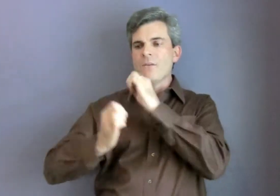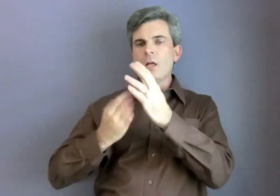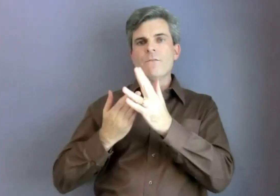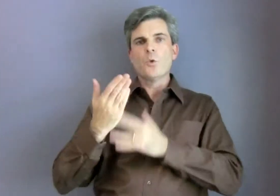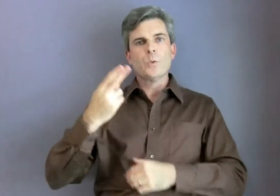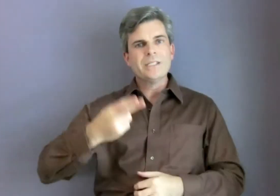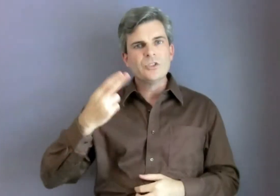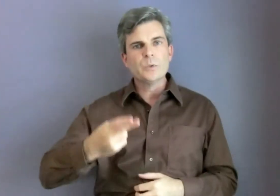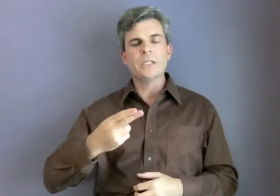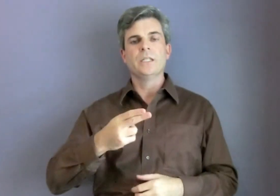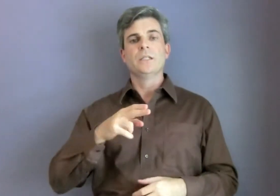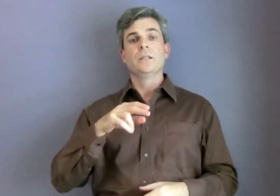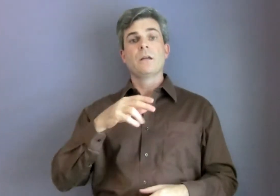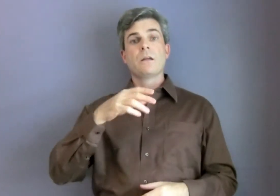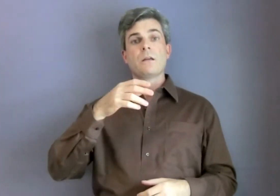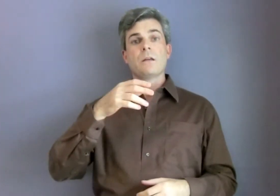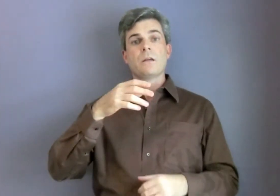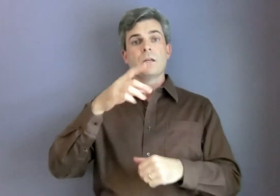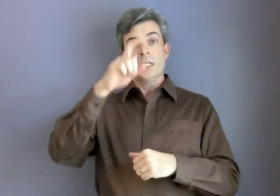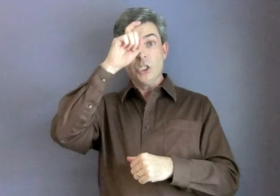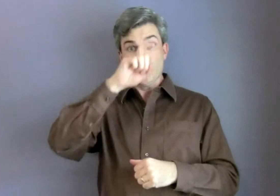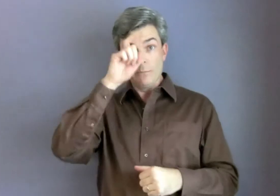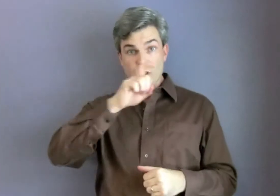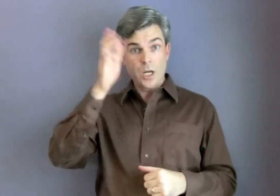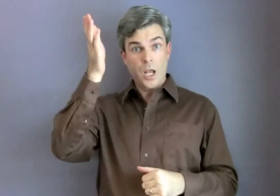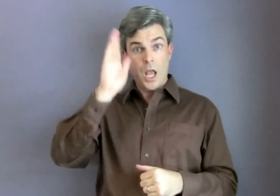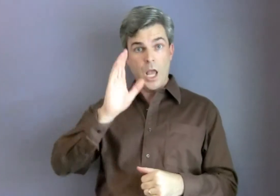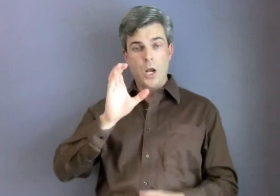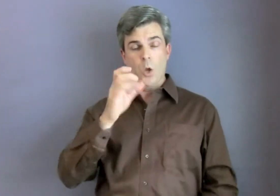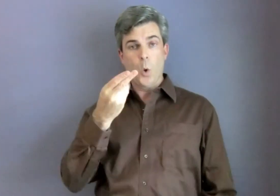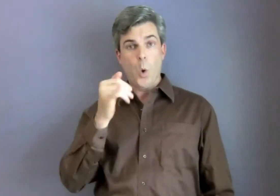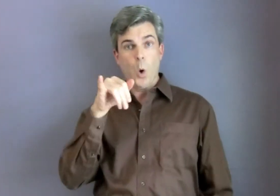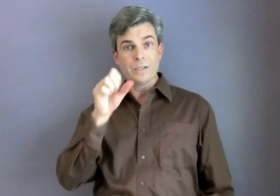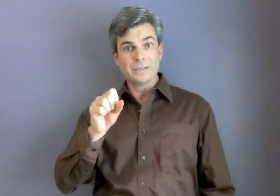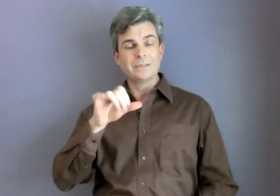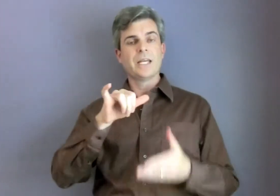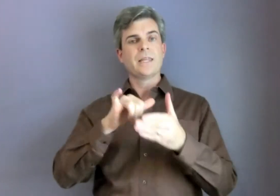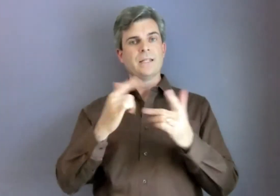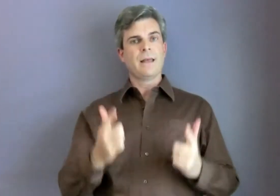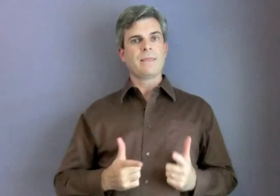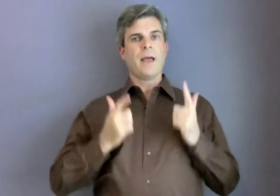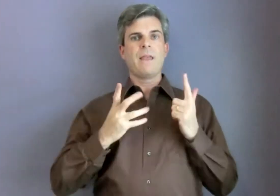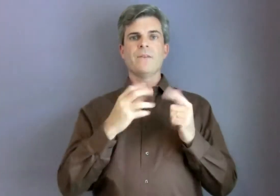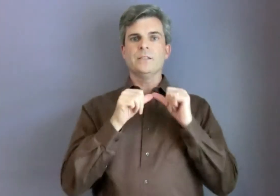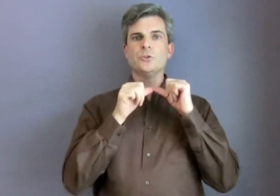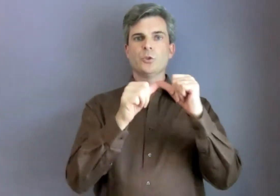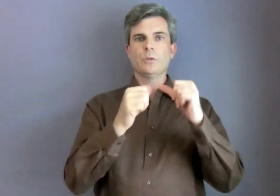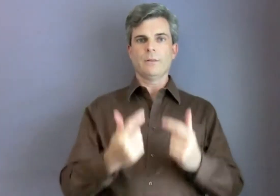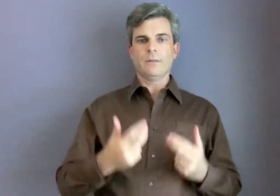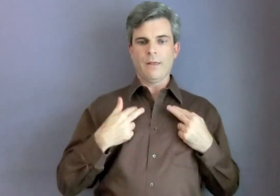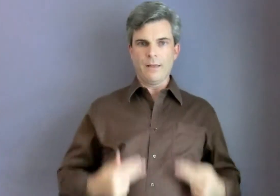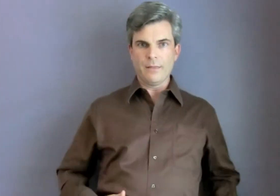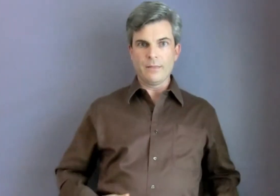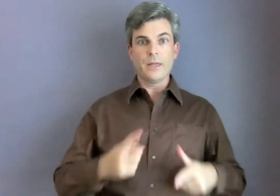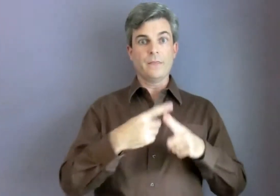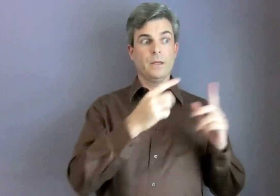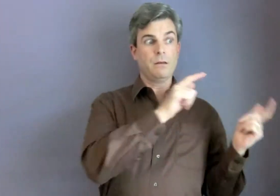wisdom, and health. And that comes down right away to the present, with the dollar bill in the United States, which has on it an eye